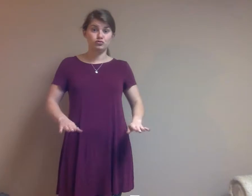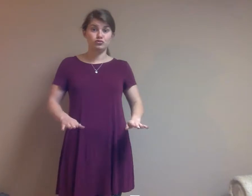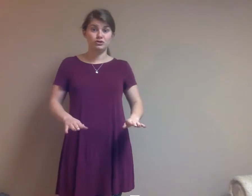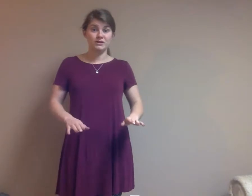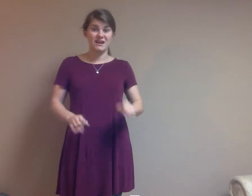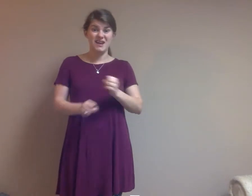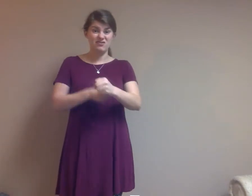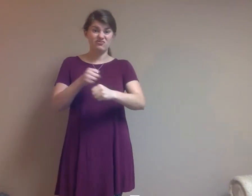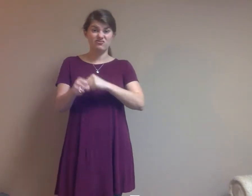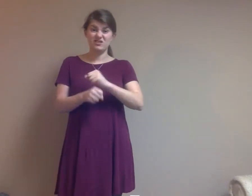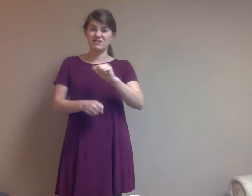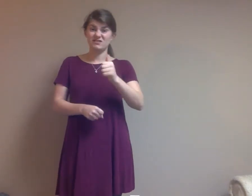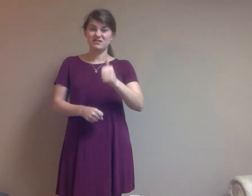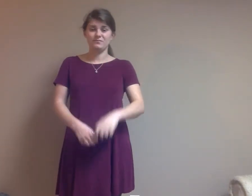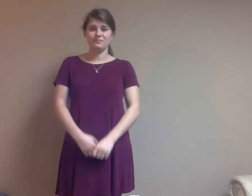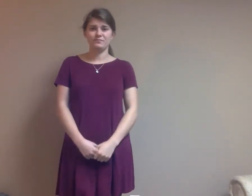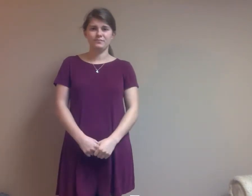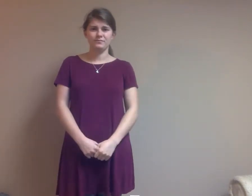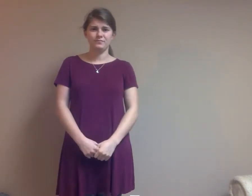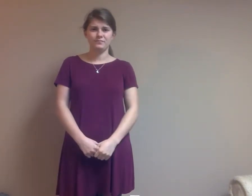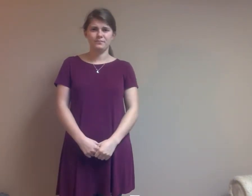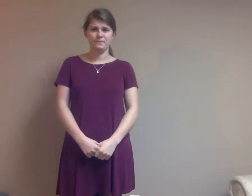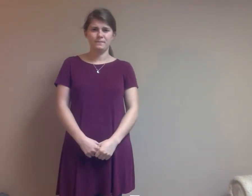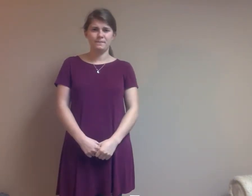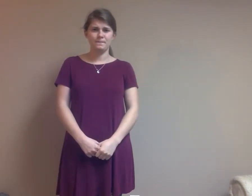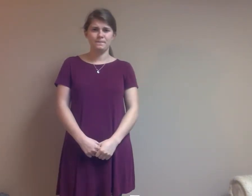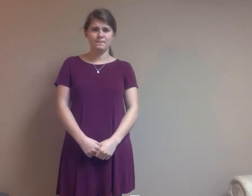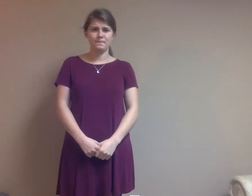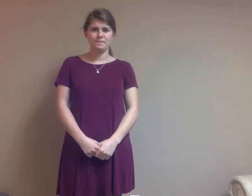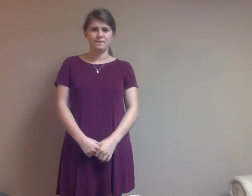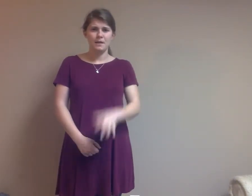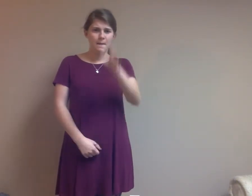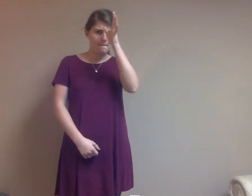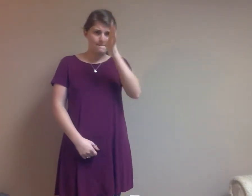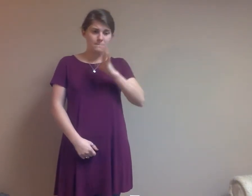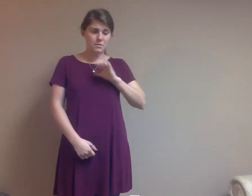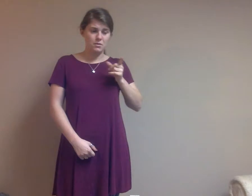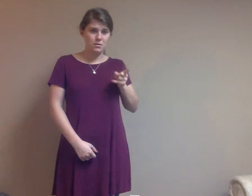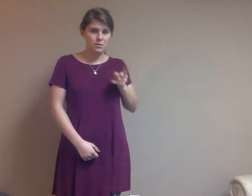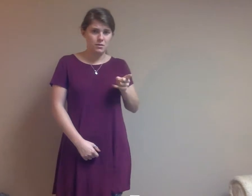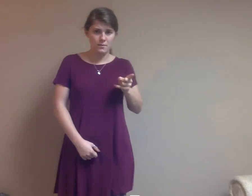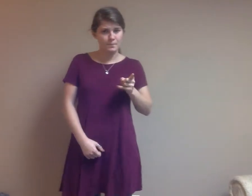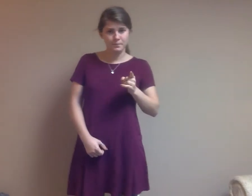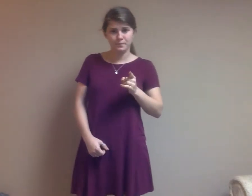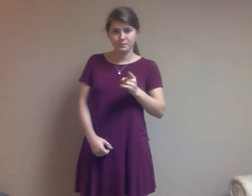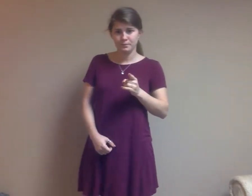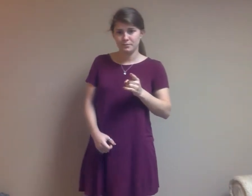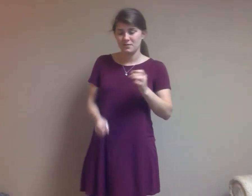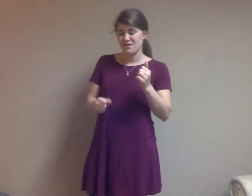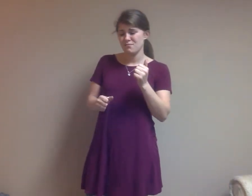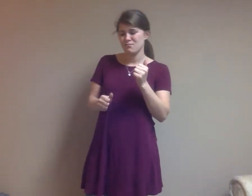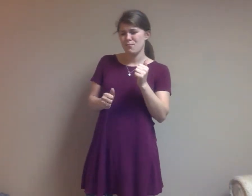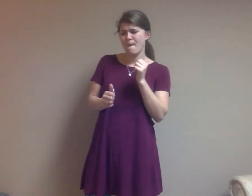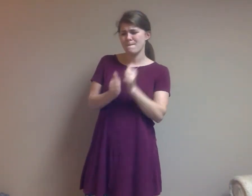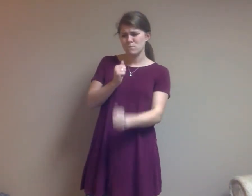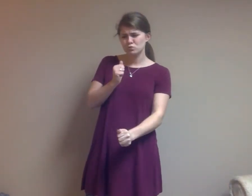Good night. Mostly the first few days, it's all so exciting and busy that sort of gets you through. Then later in the term,